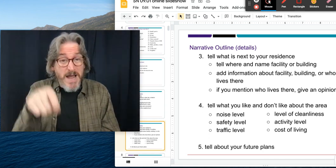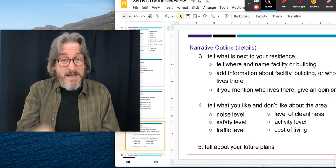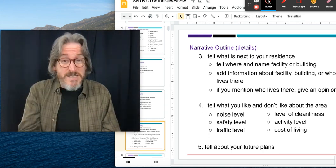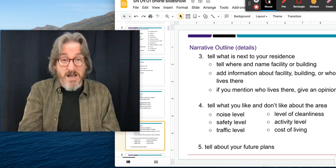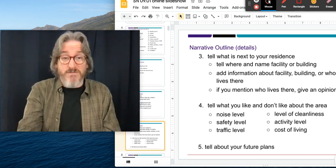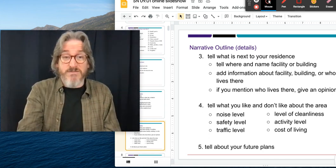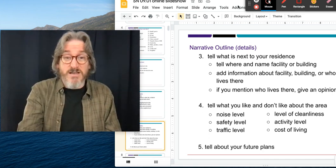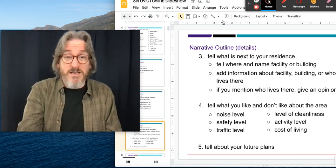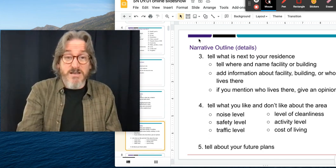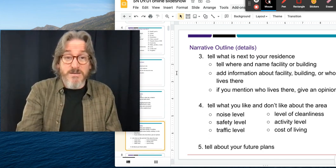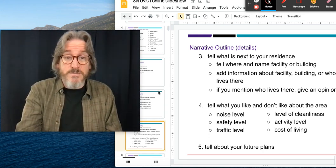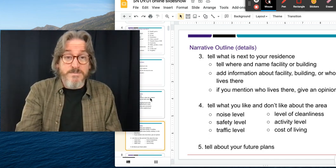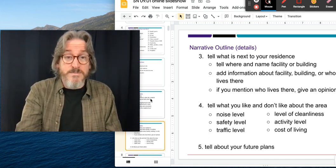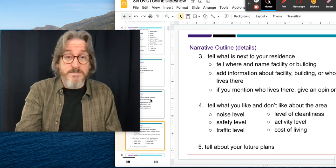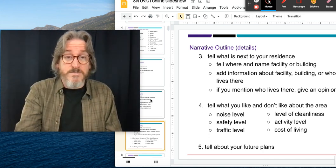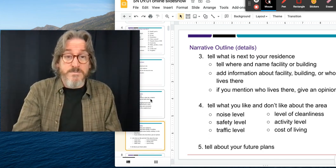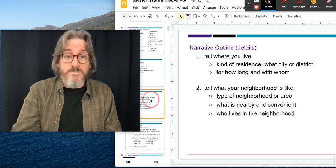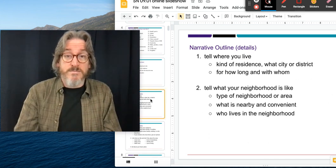here's my stuff.